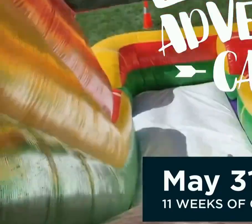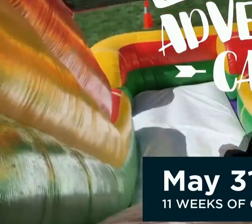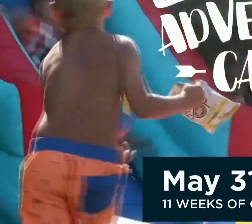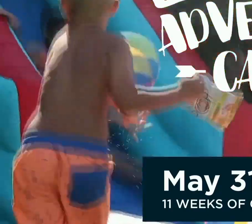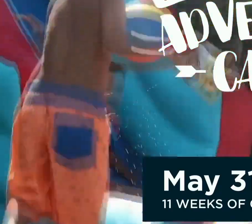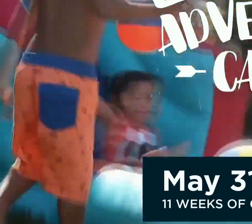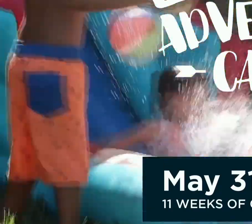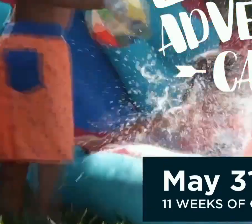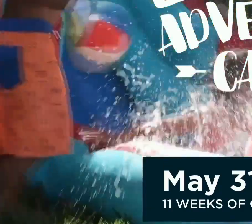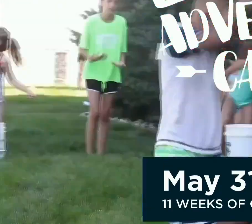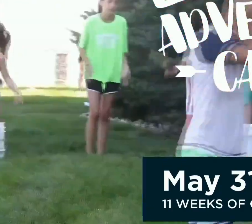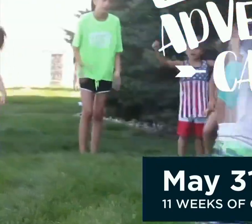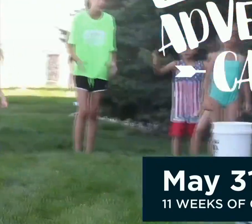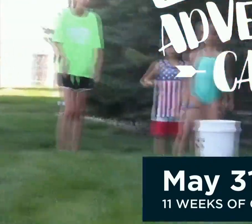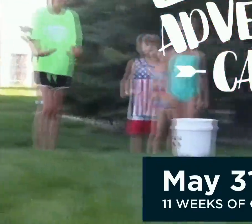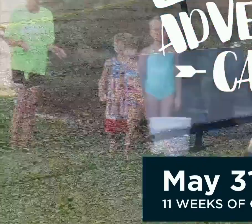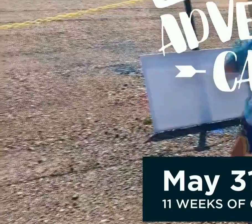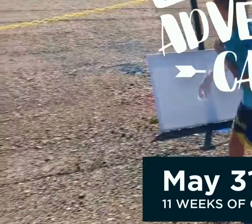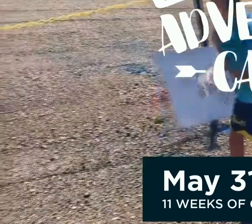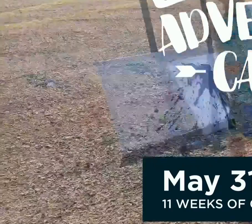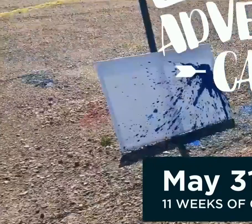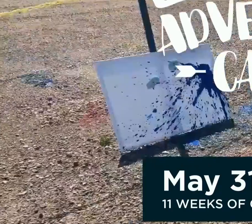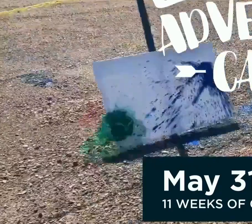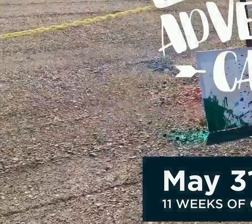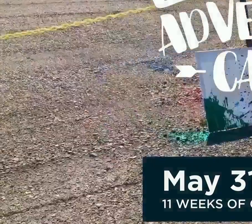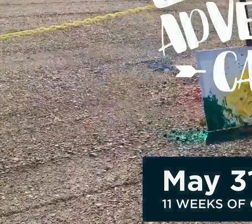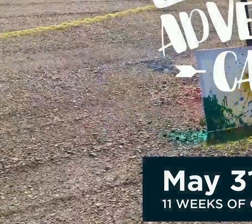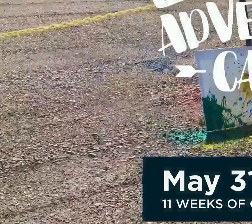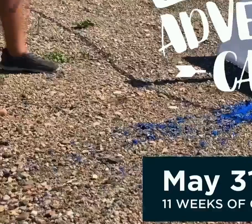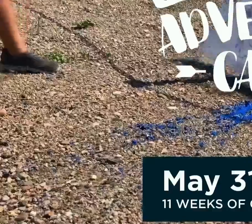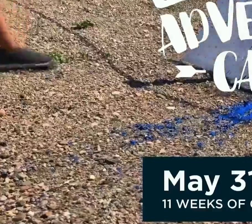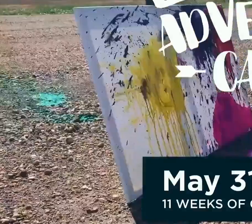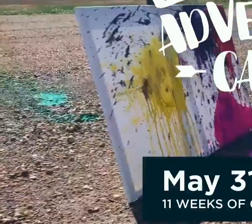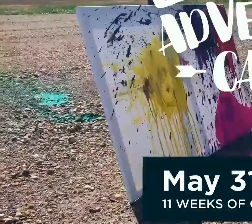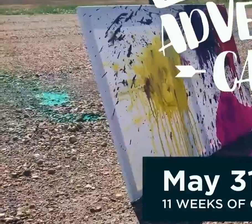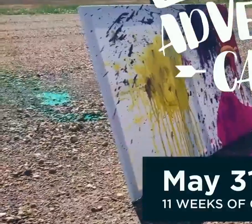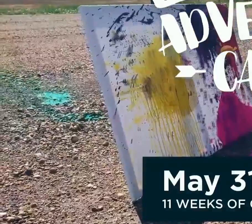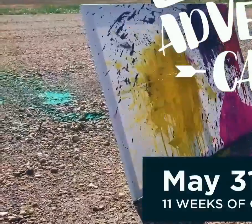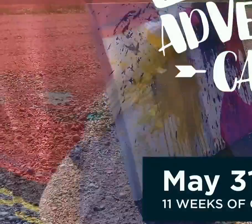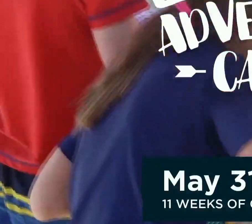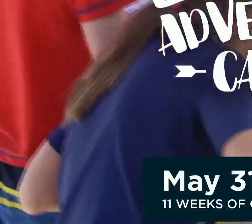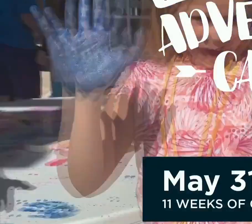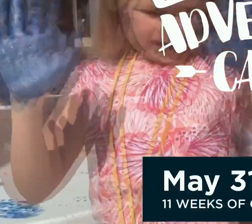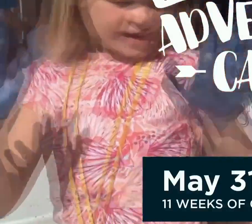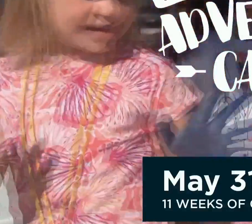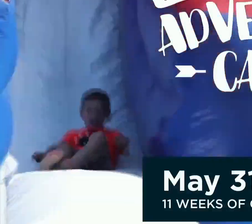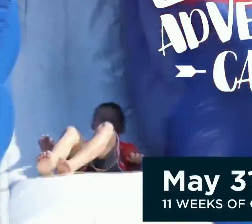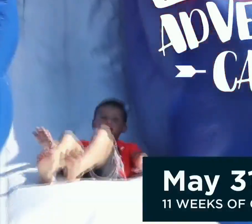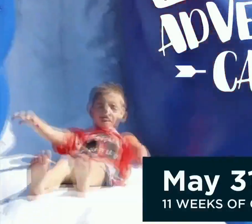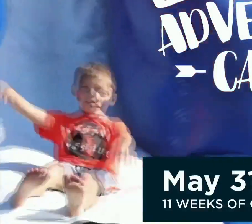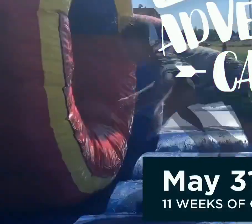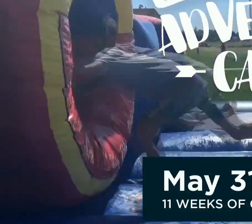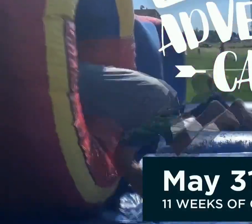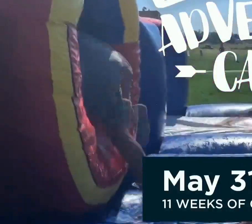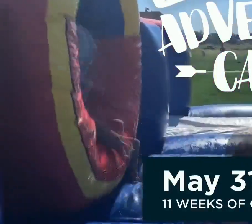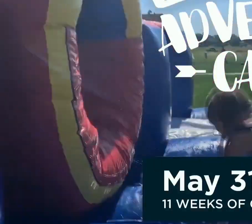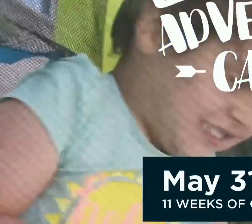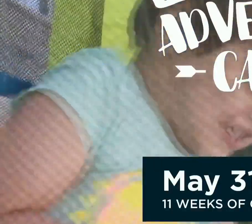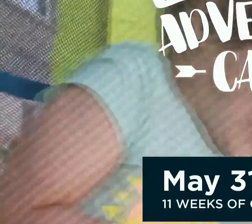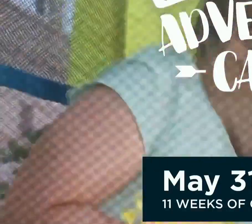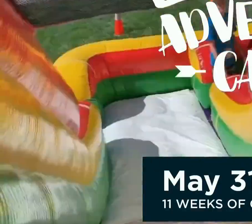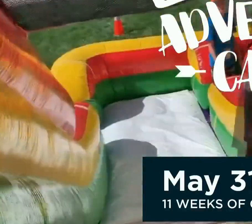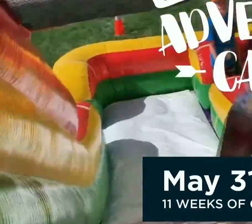Quest. And then there's a half-day option available for all 3 to 11-year-olds. We need help from